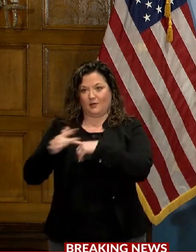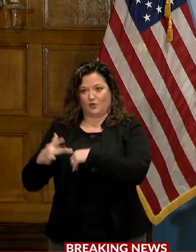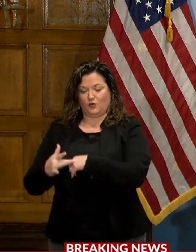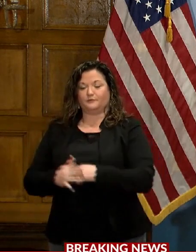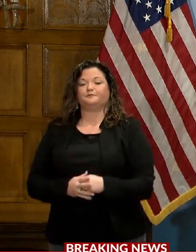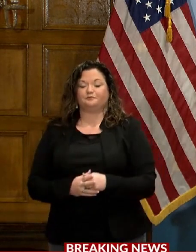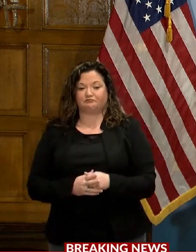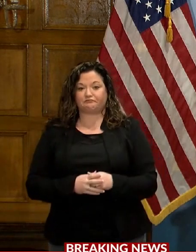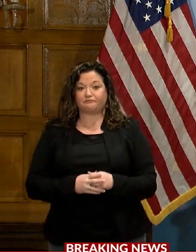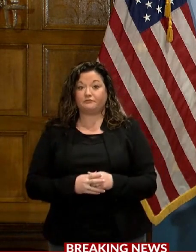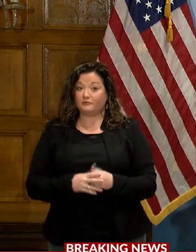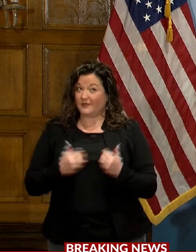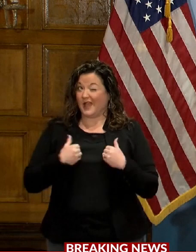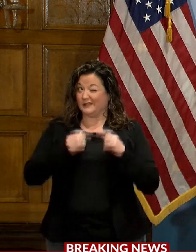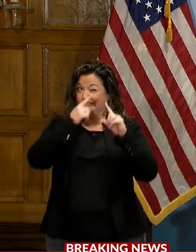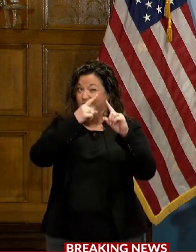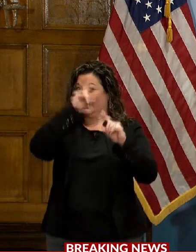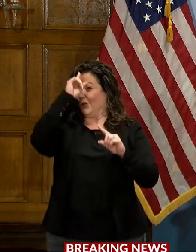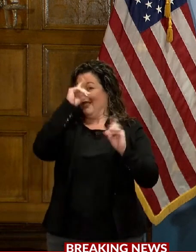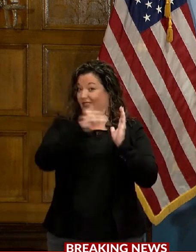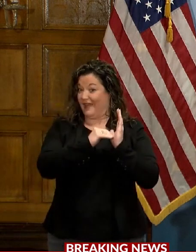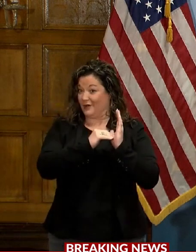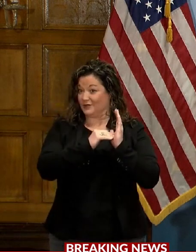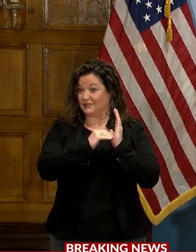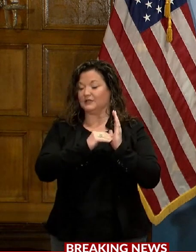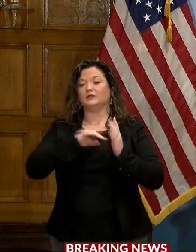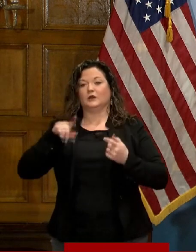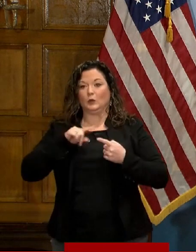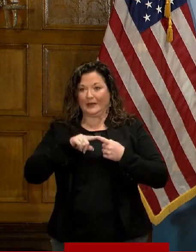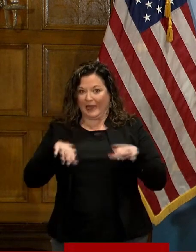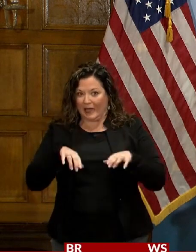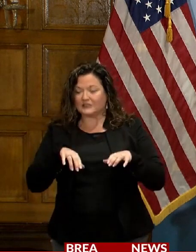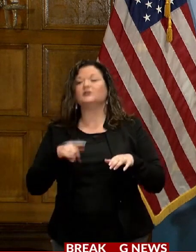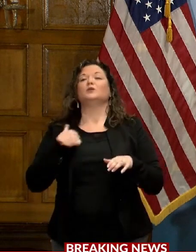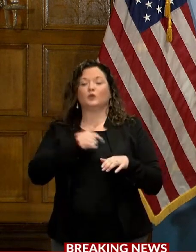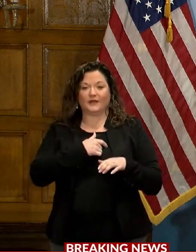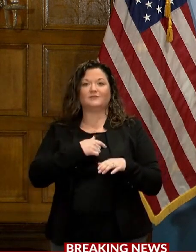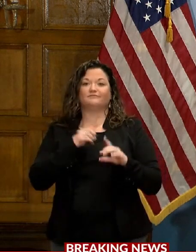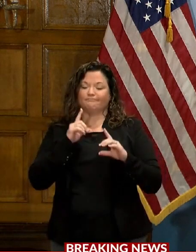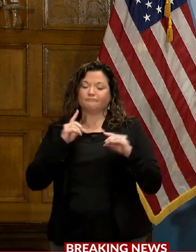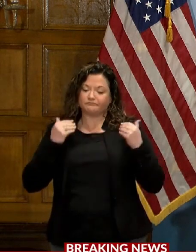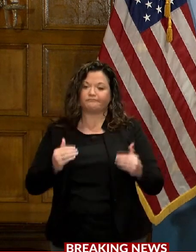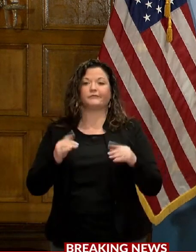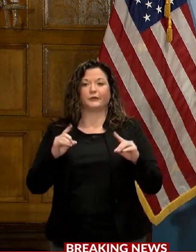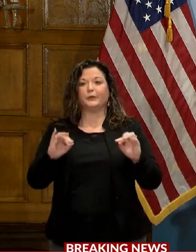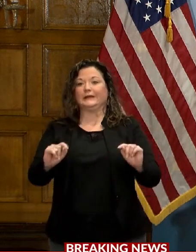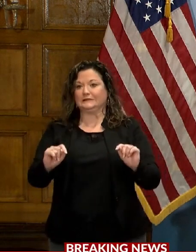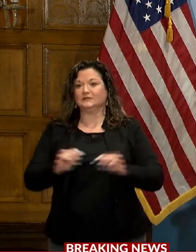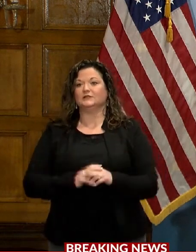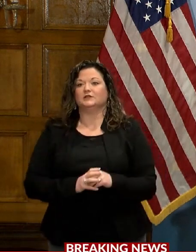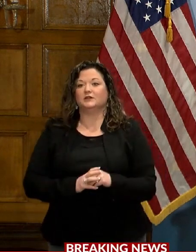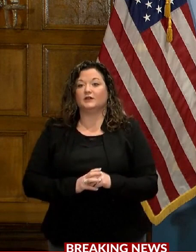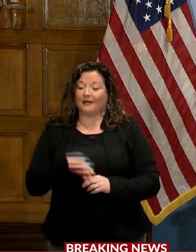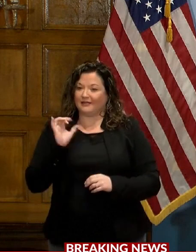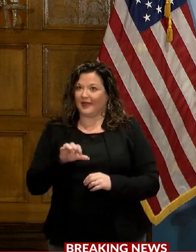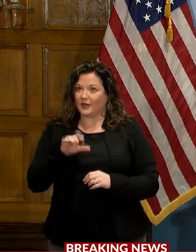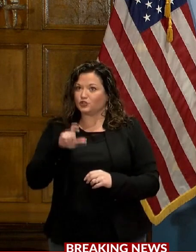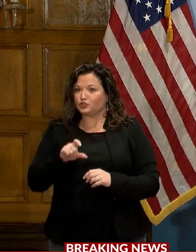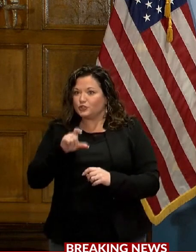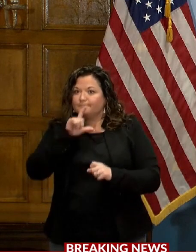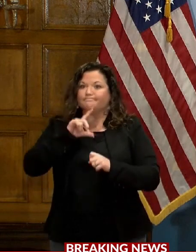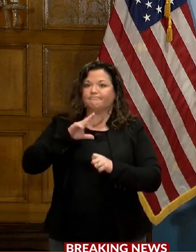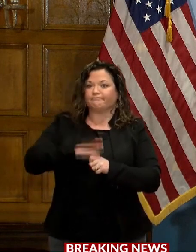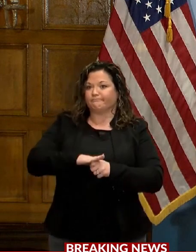the mark of 1,000 when action would be taken. We've taken that action, and that should assure us of